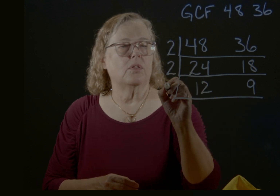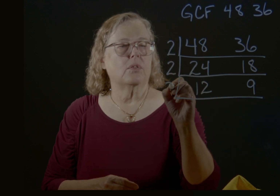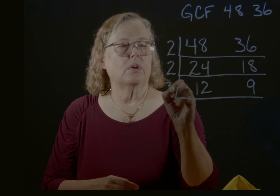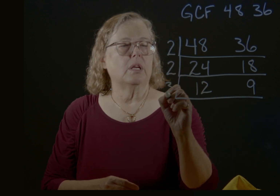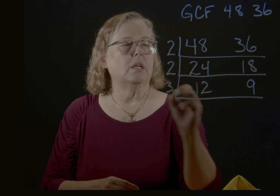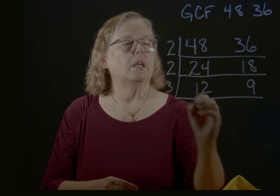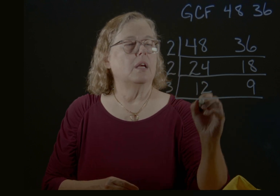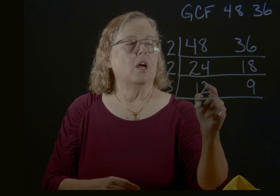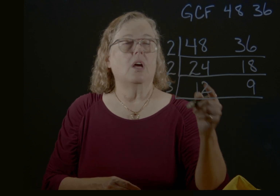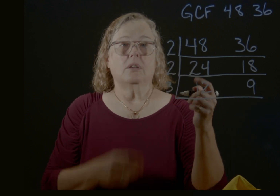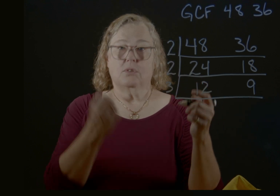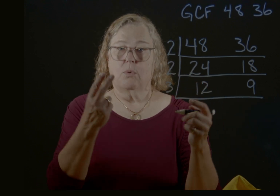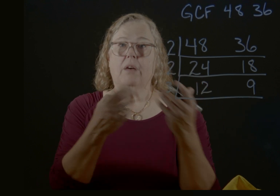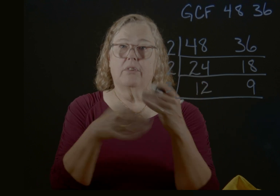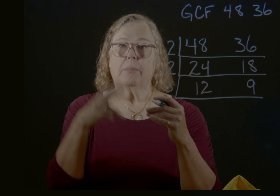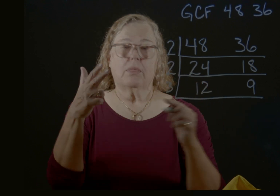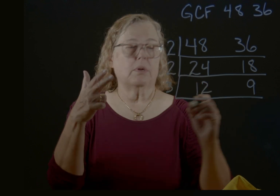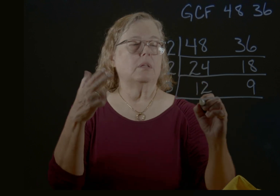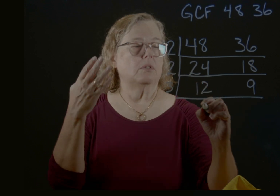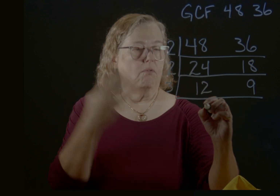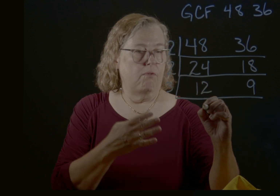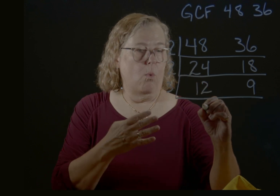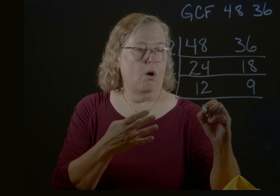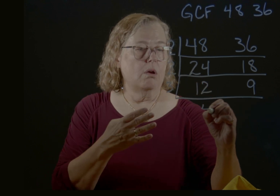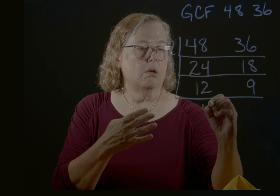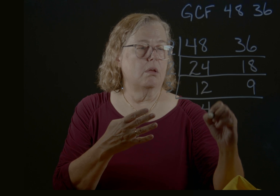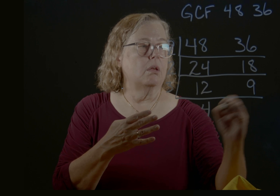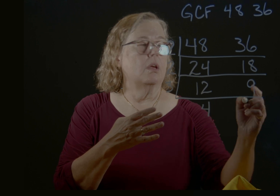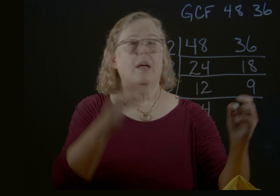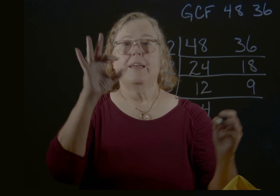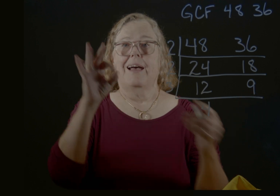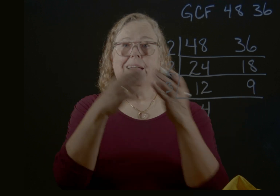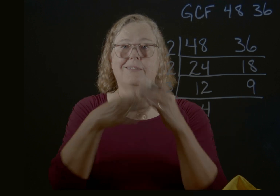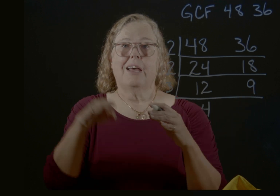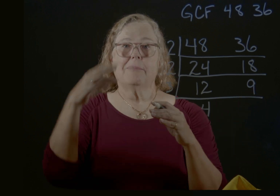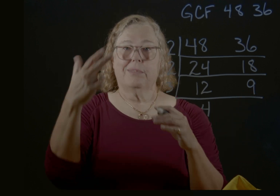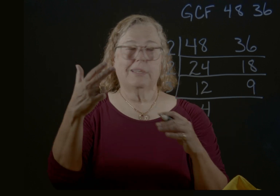with 3. So 12 divided by 3 is 4. 9 divided by 3 is